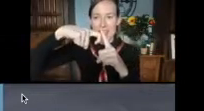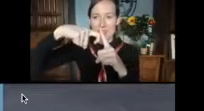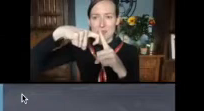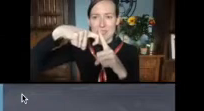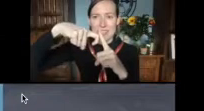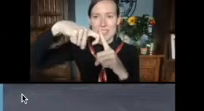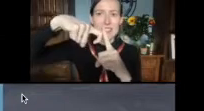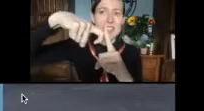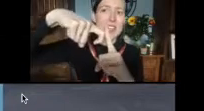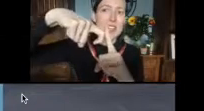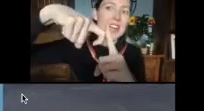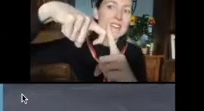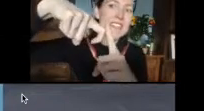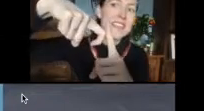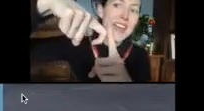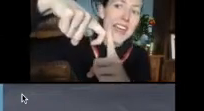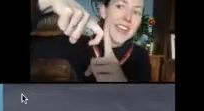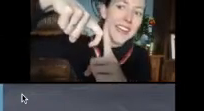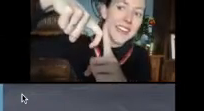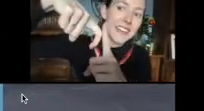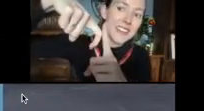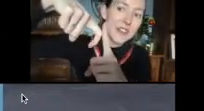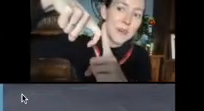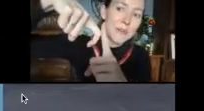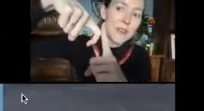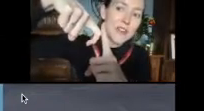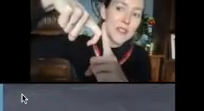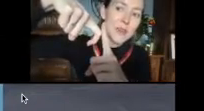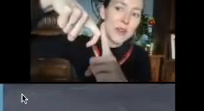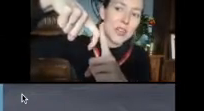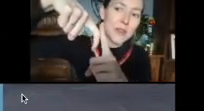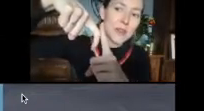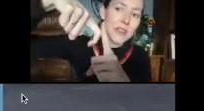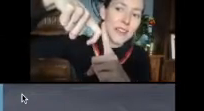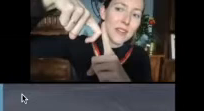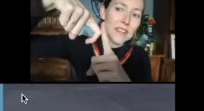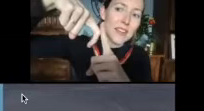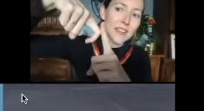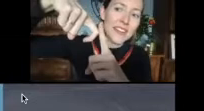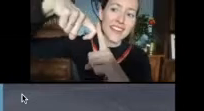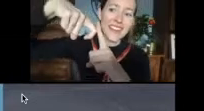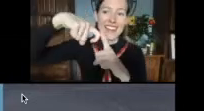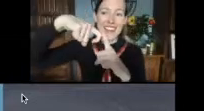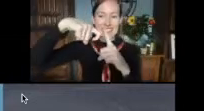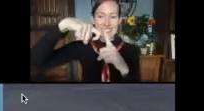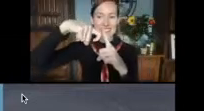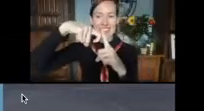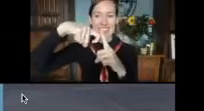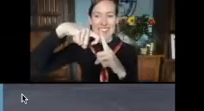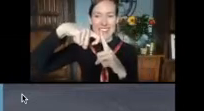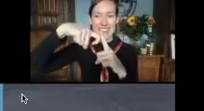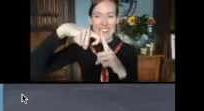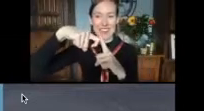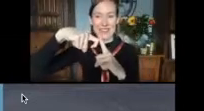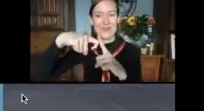K. Can you kind of see the K? My finger's a bit crooked, but I can't fix that. So